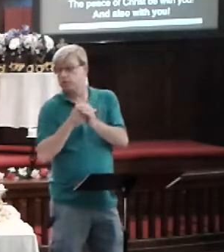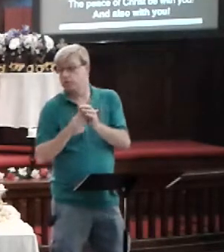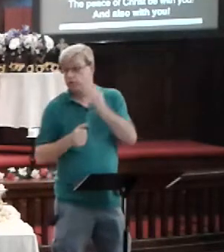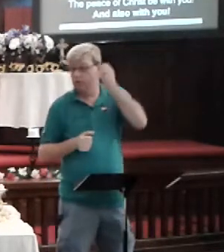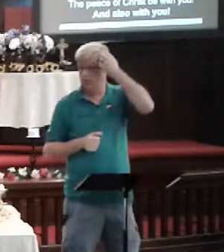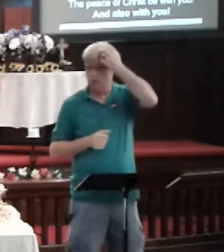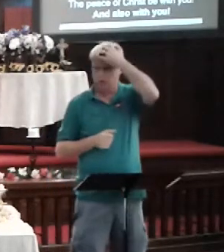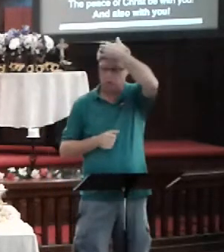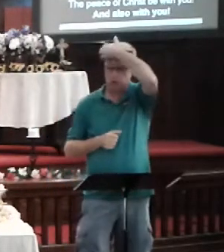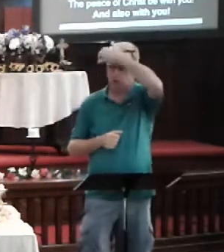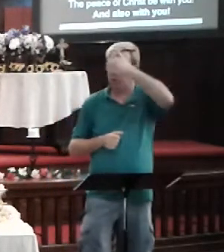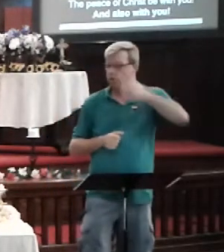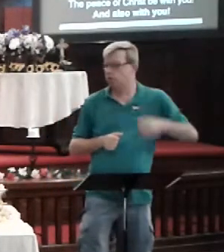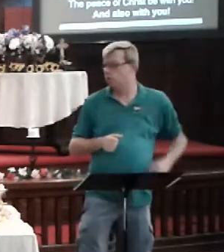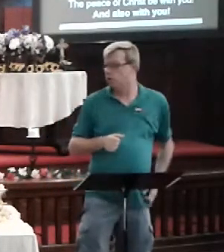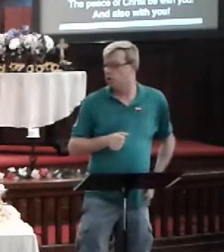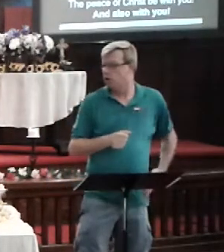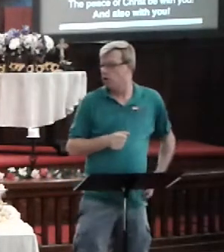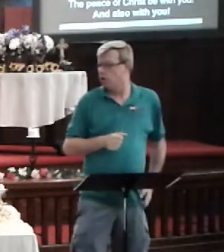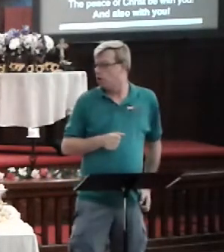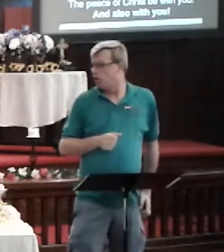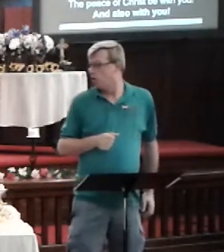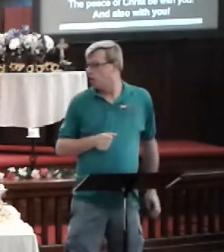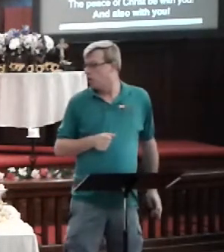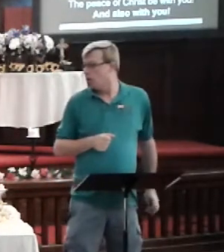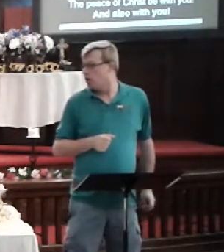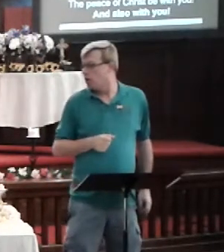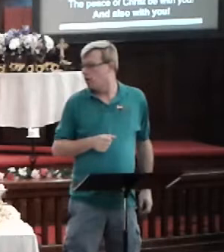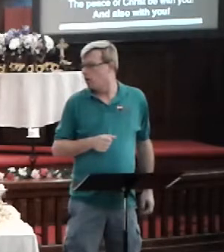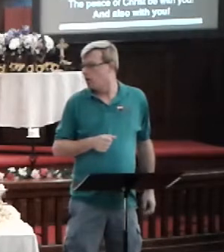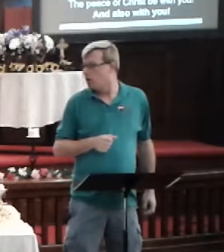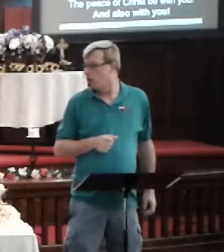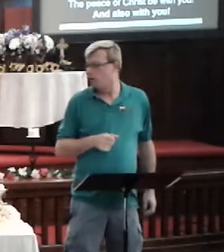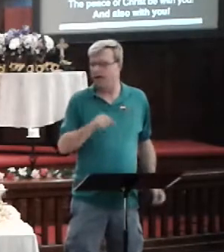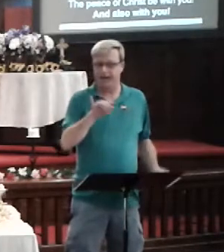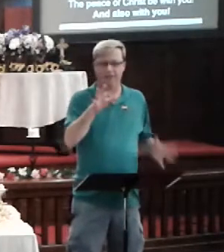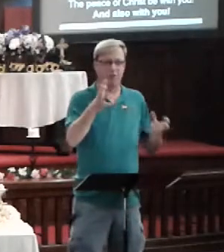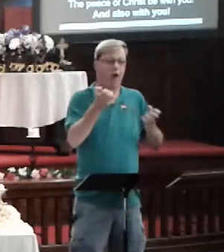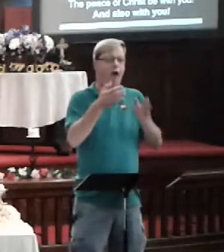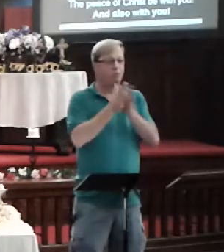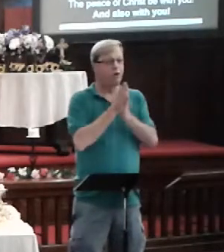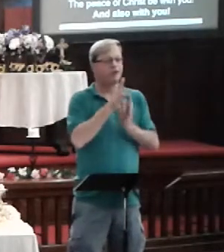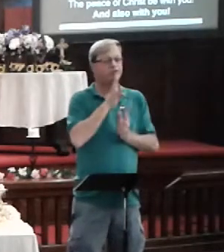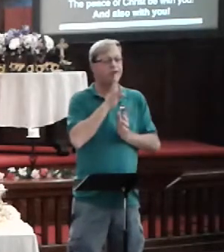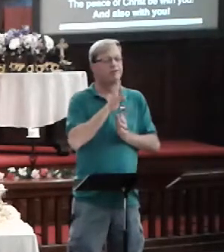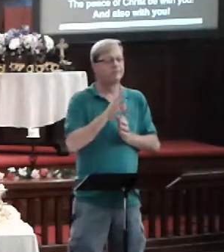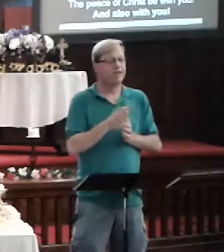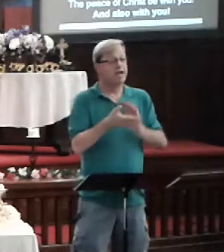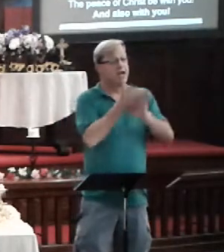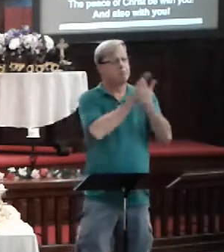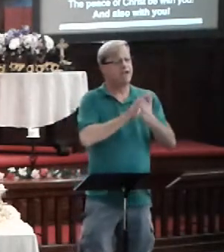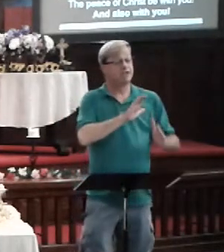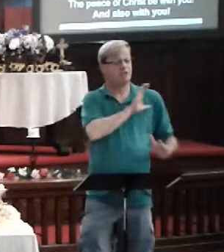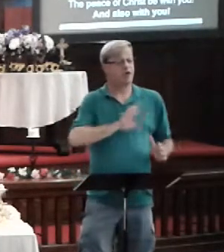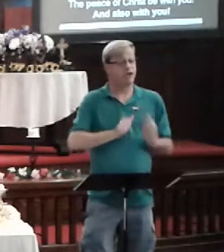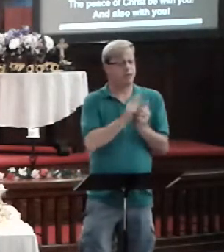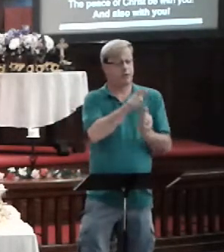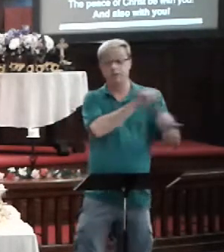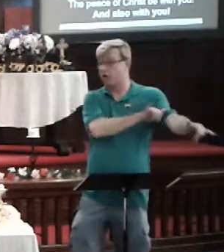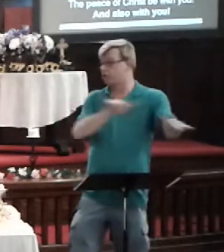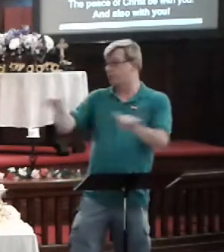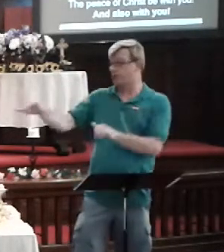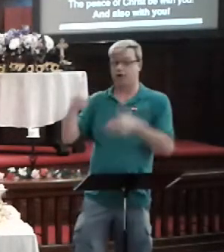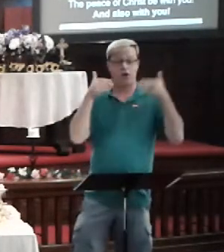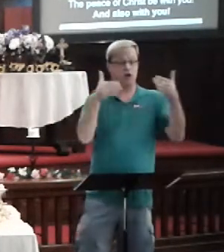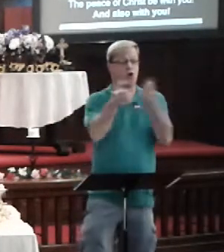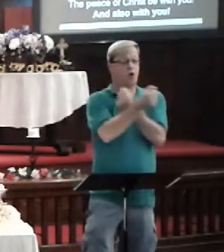and July worship, just if you'd like prayers read aloud. The peace of Christ be with you. Also,